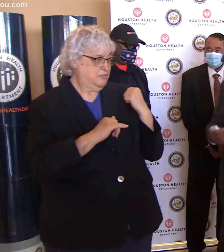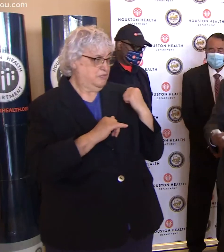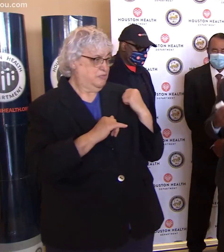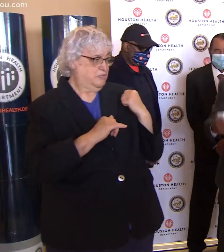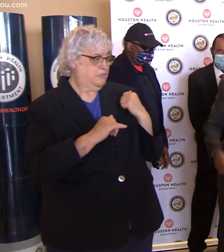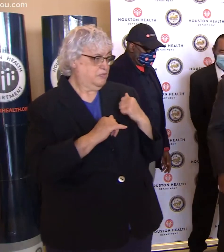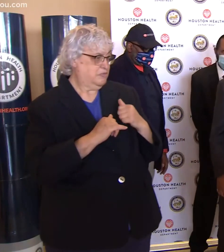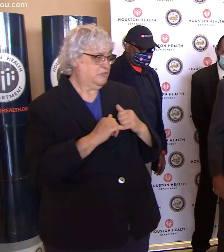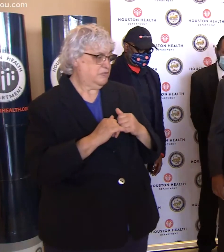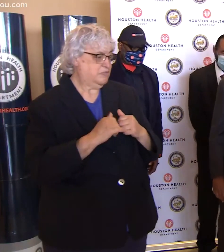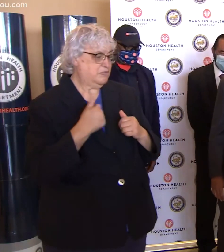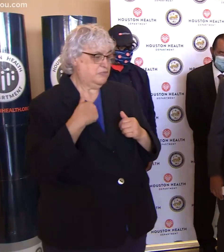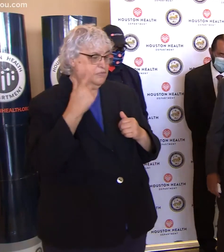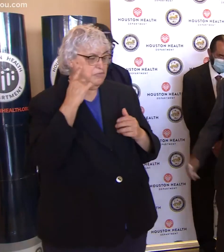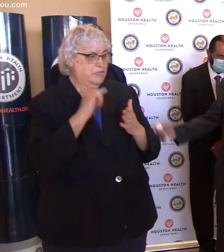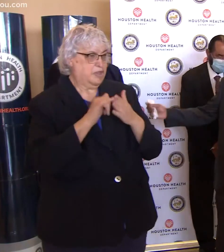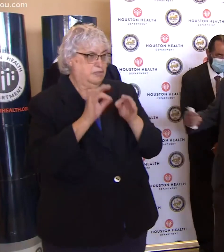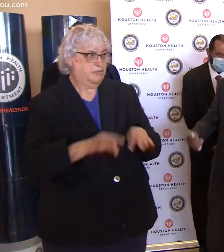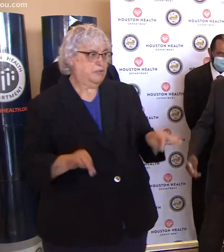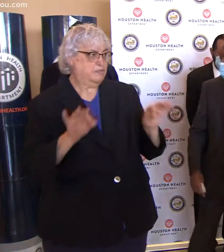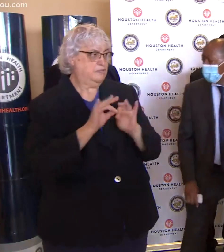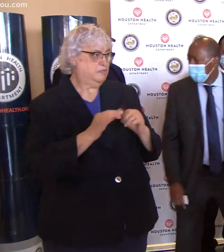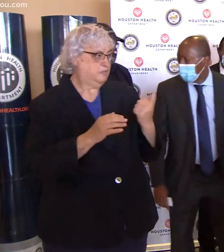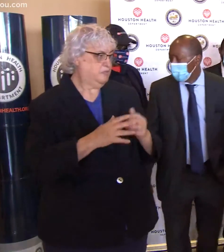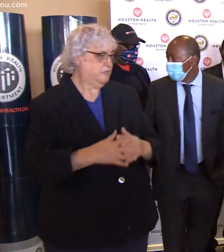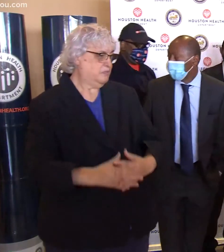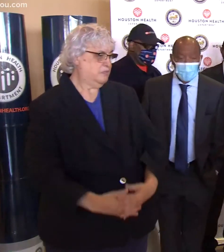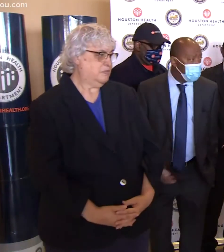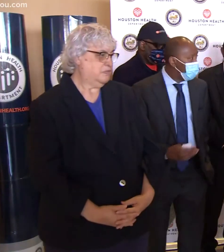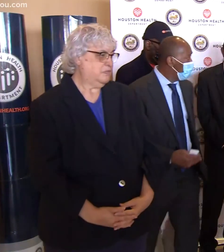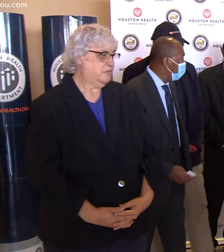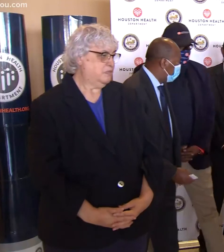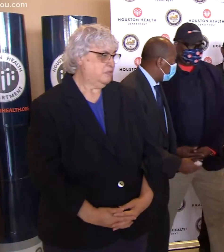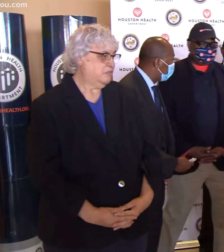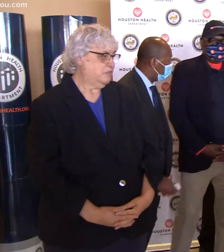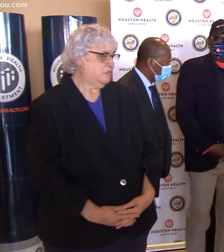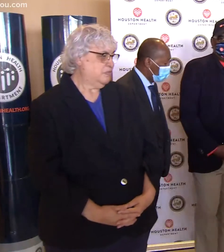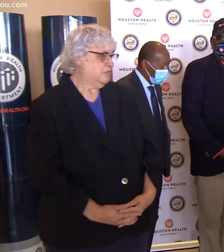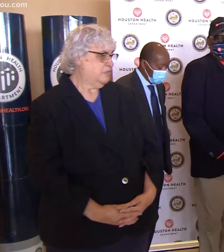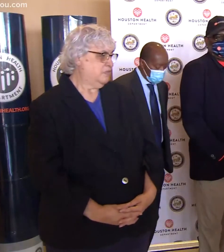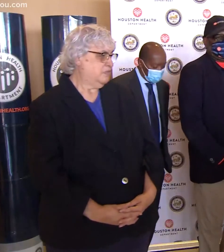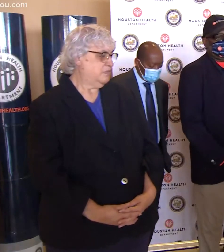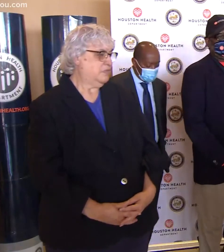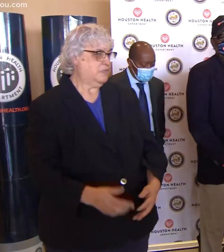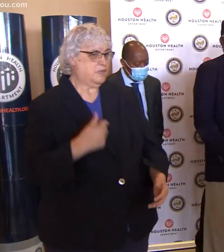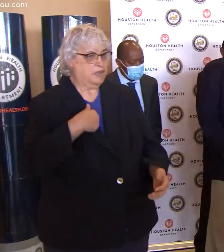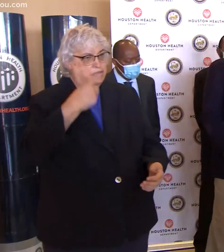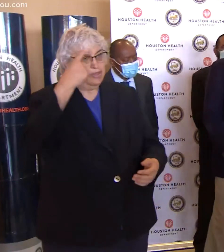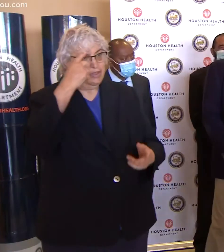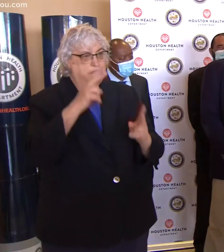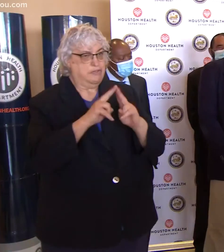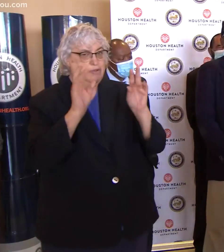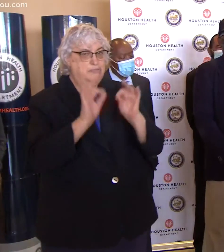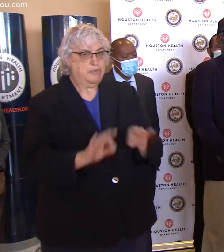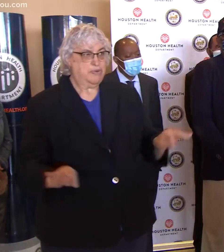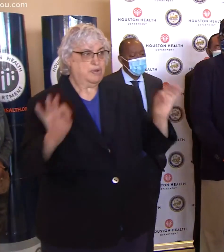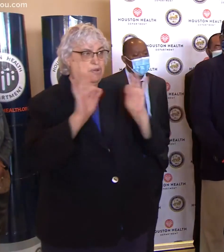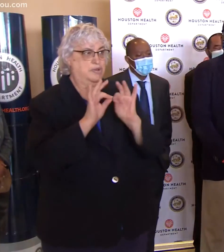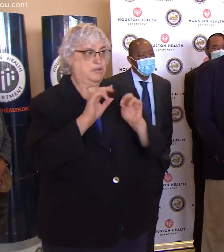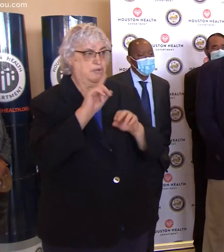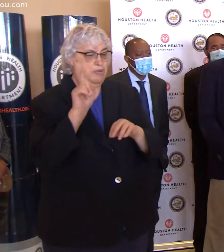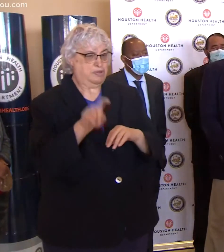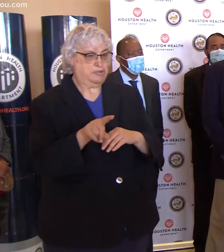Yeah, because I think that's important. Director Williams, why don't you come on? I was going to say, Yeah, I think that's a very important question. I had